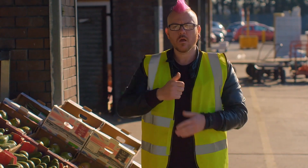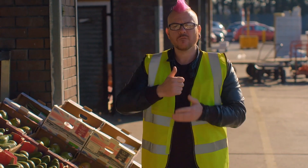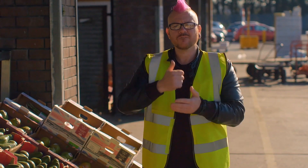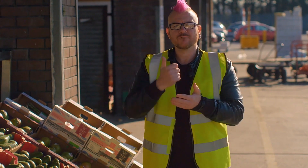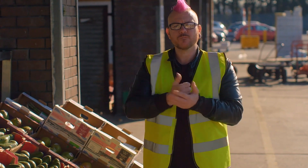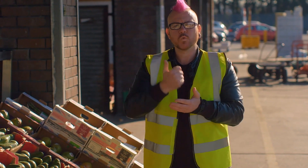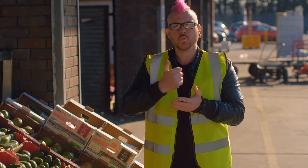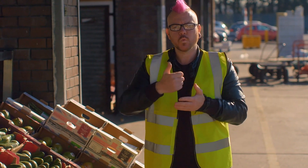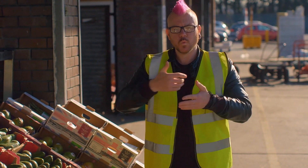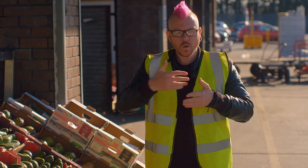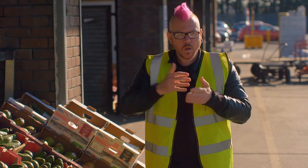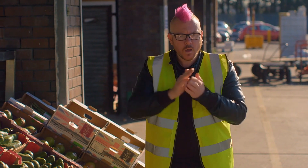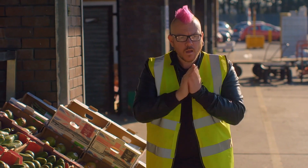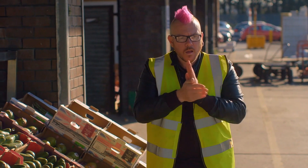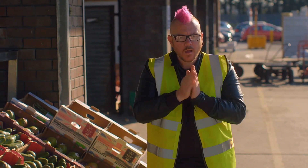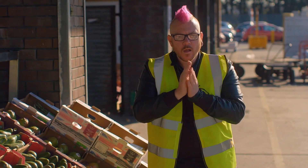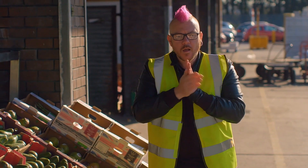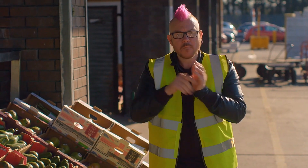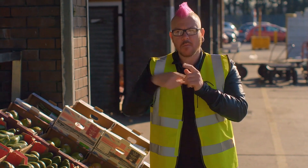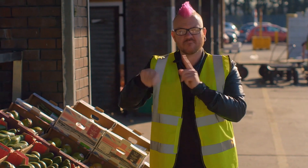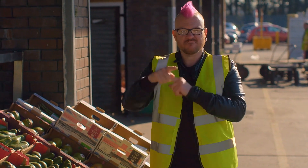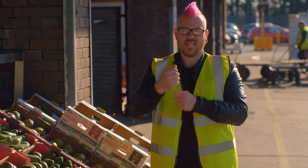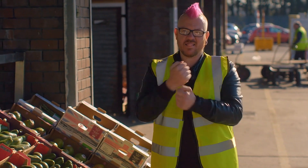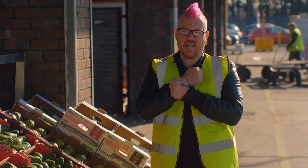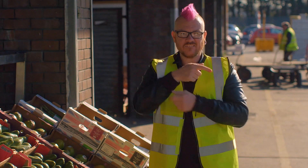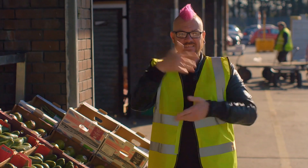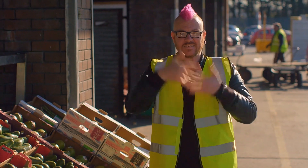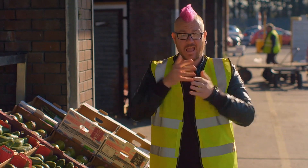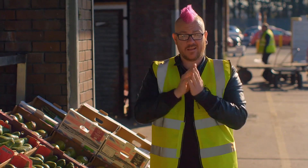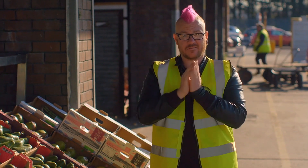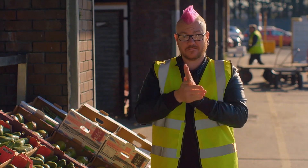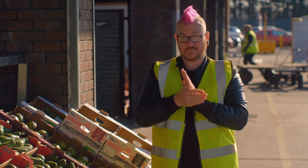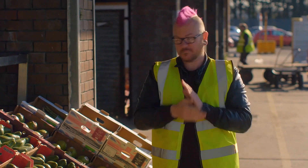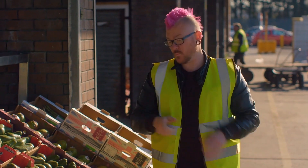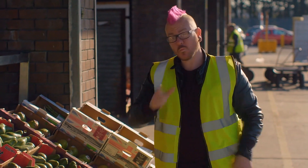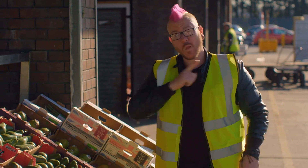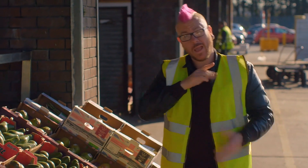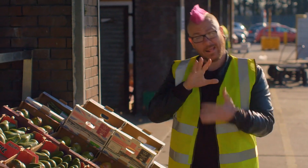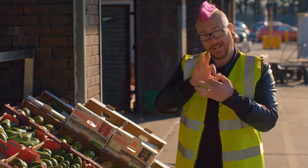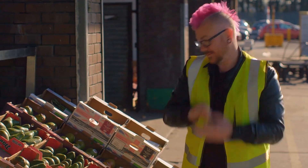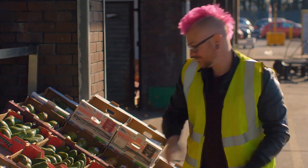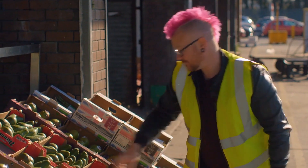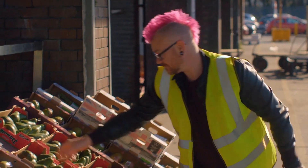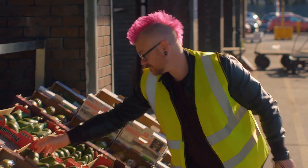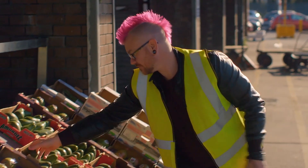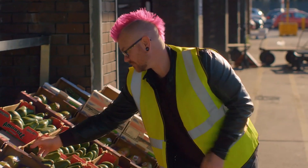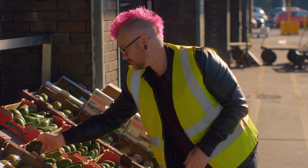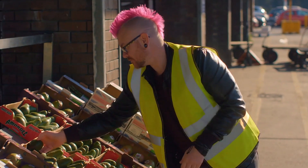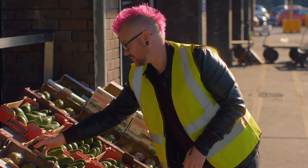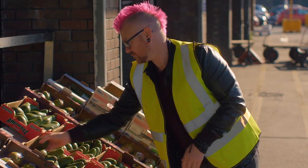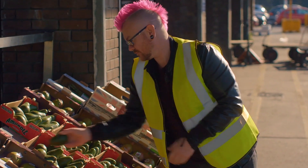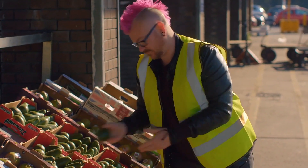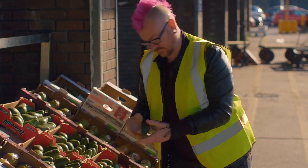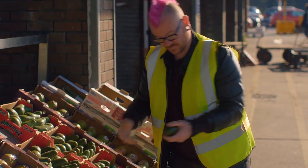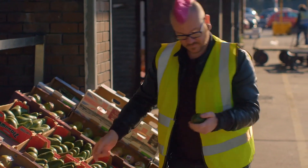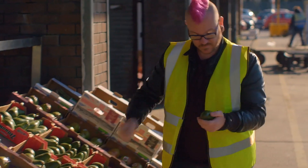they'd say, "Wow, what a brilliant sign." They loved it. The reason for the sign is, if you cut an